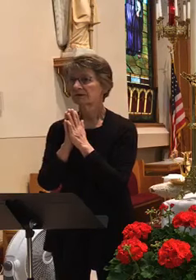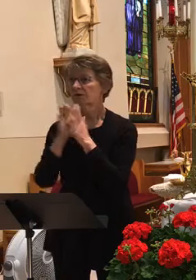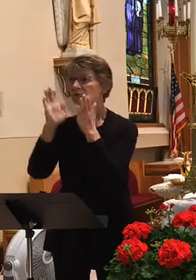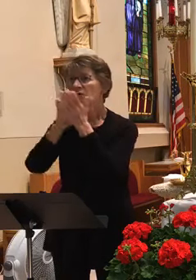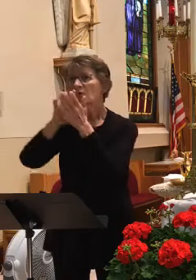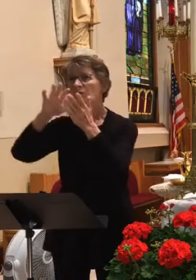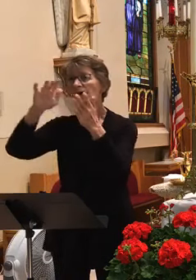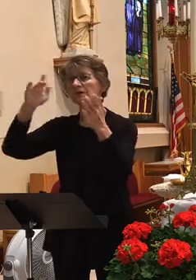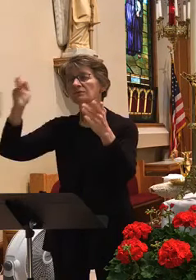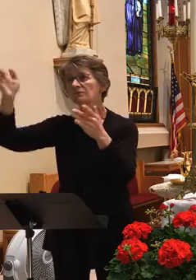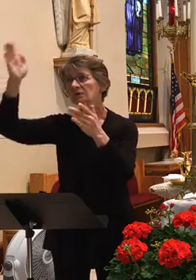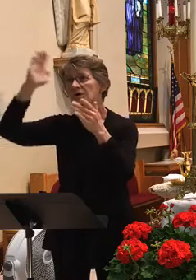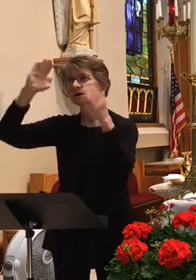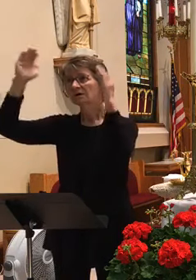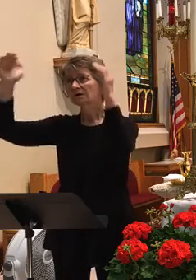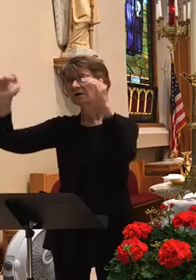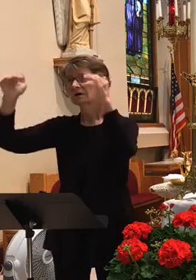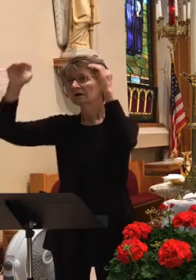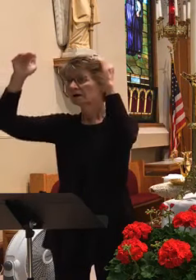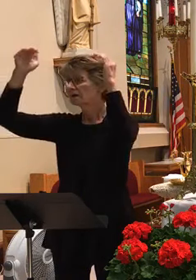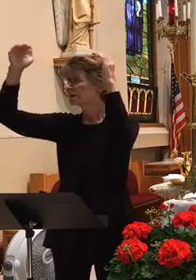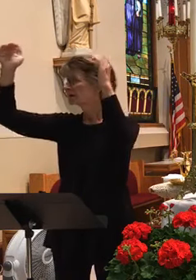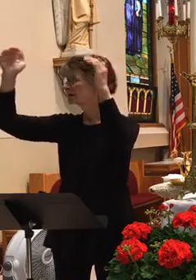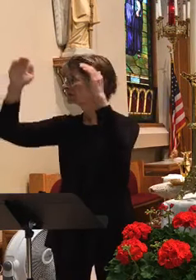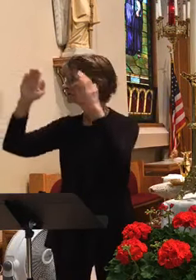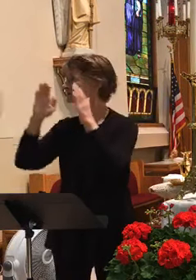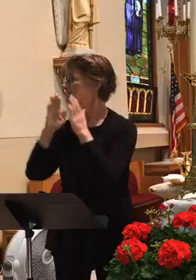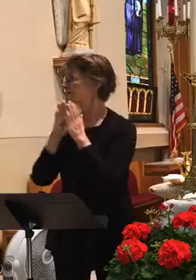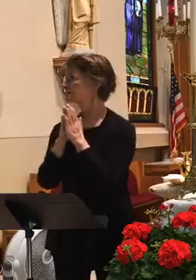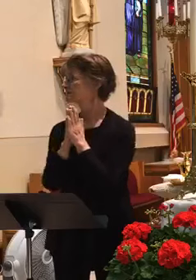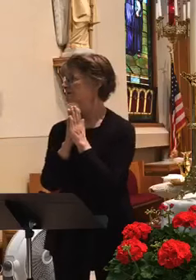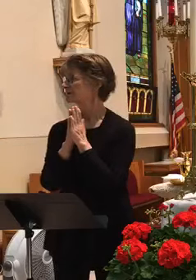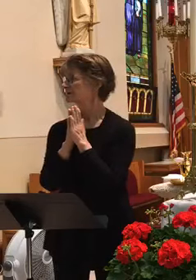Gloria in excelsis Deo.